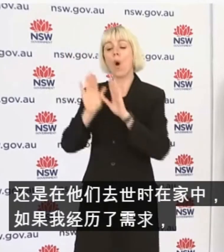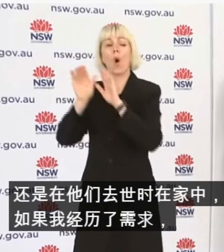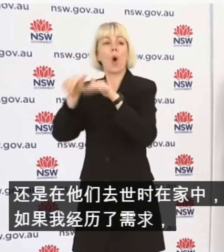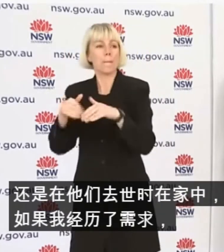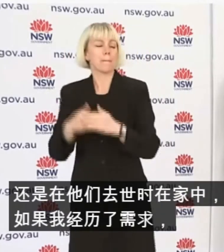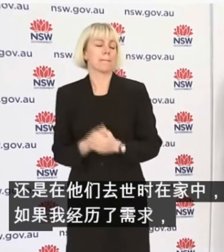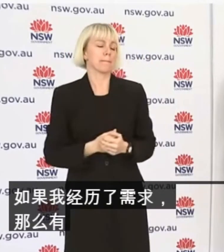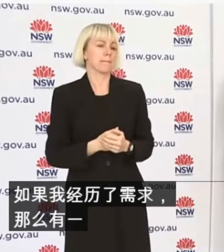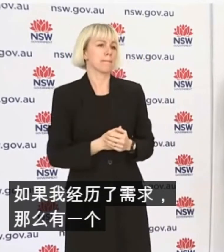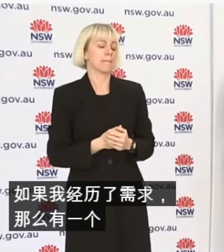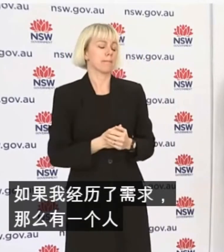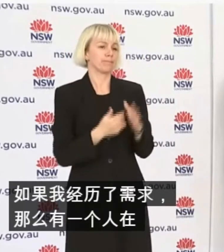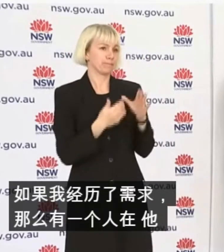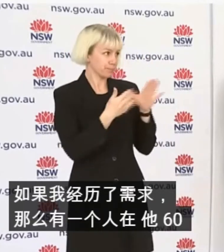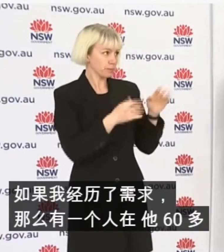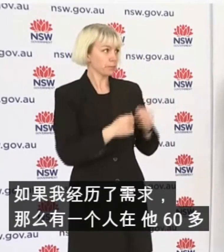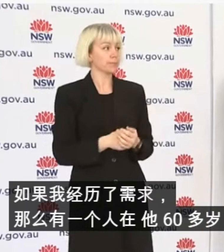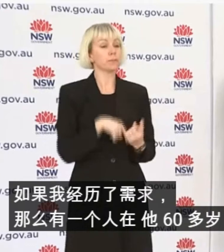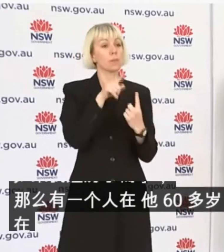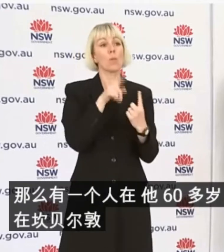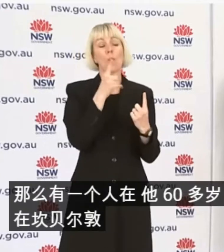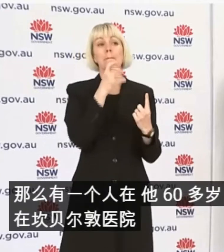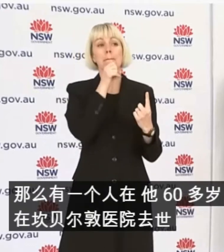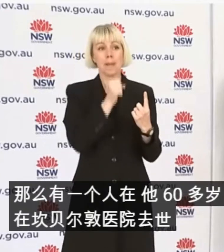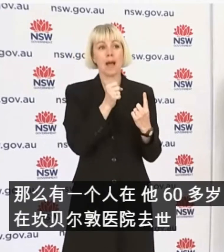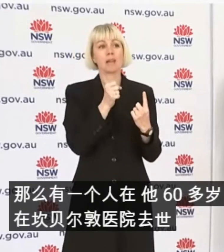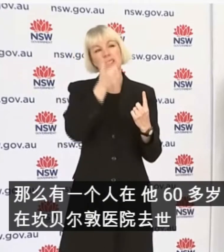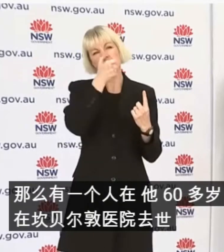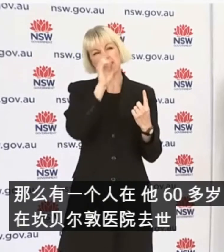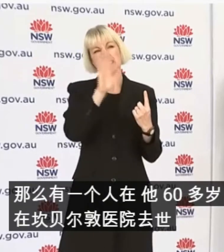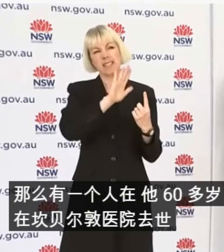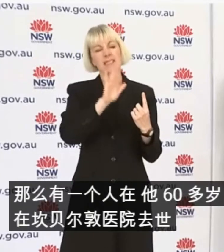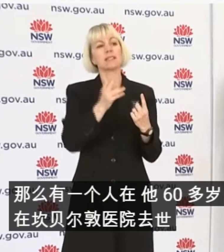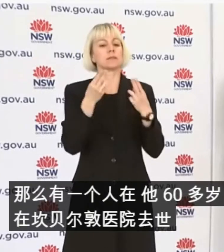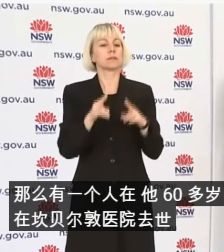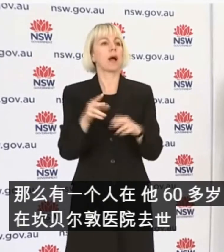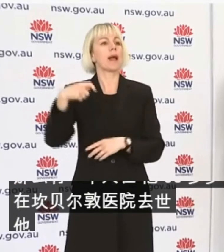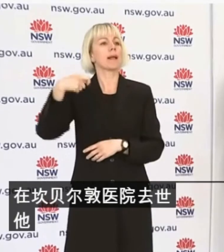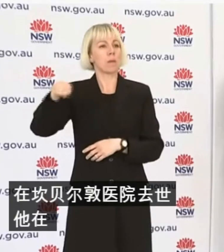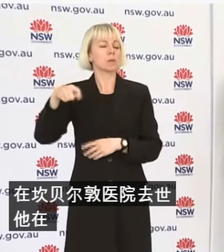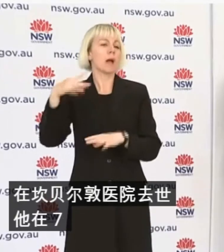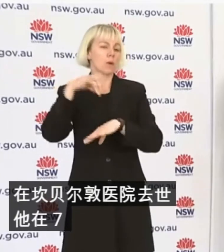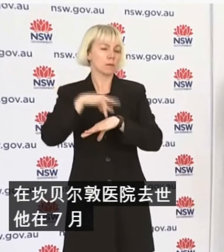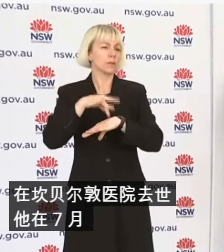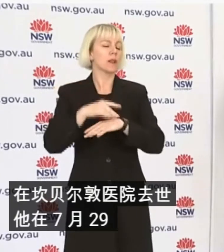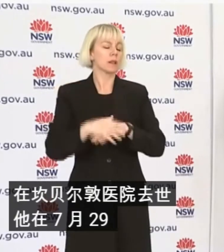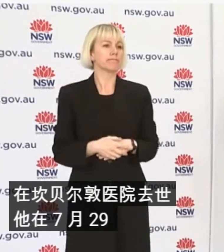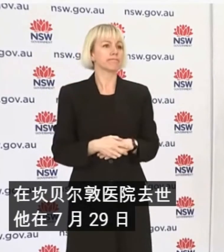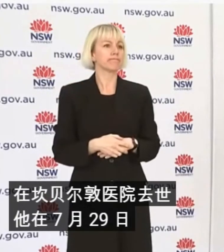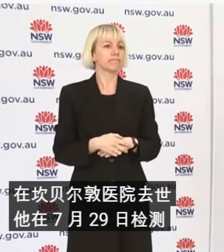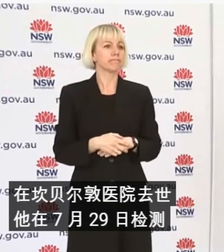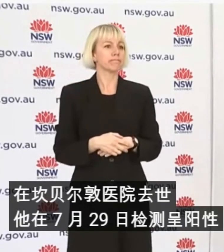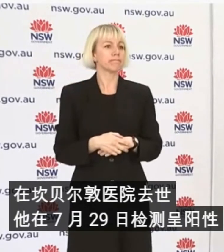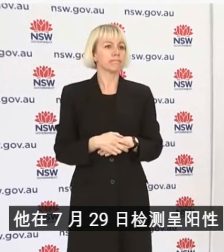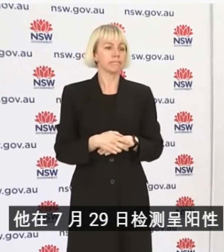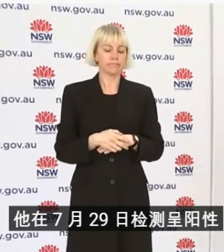the needs, there was a man in his 60s who died in Campbelltown Hospital. He was tested positive on